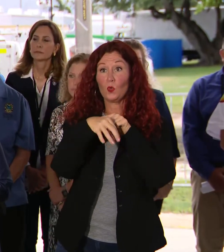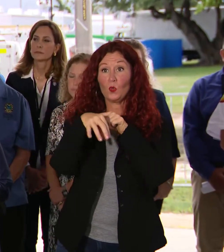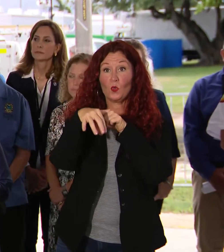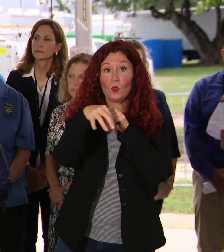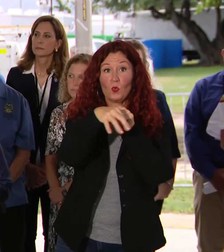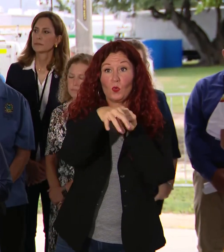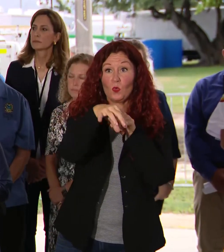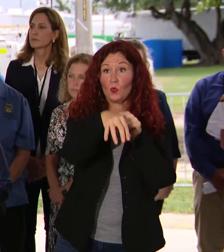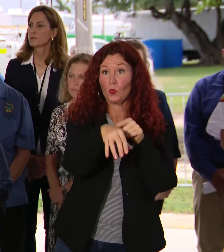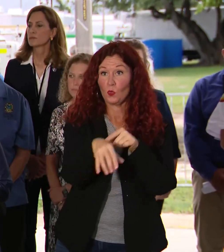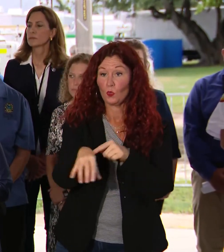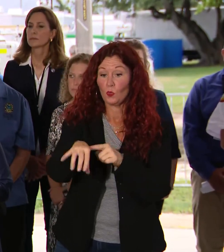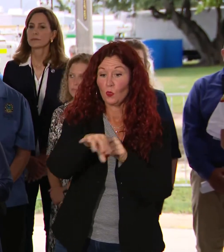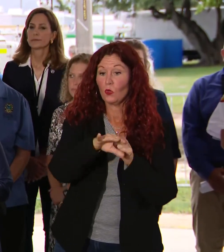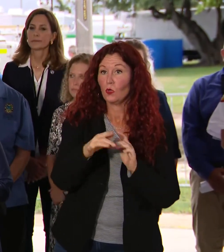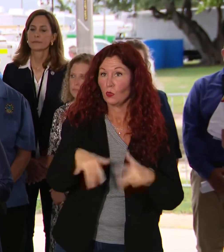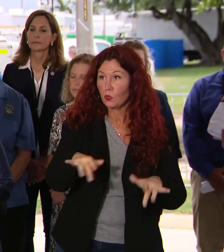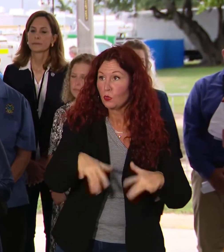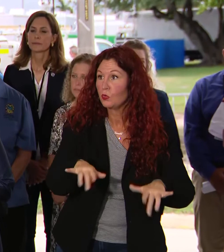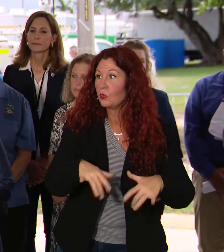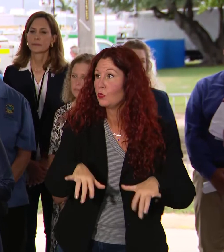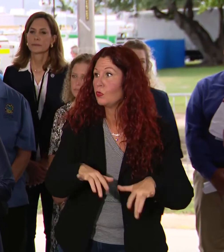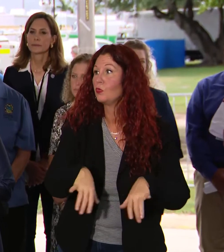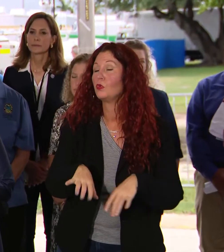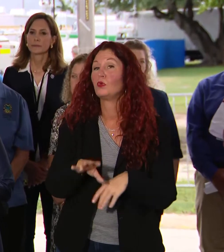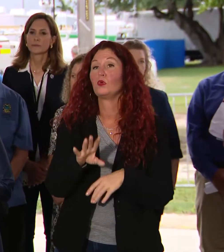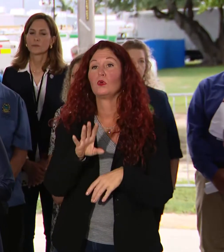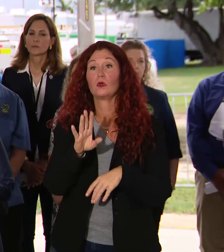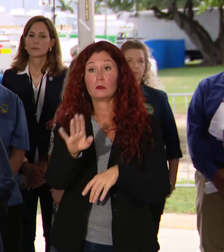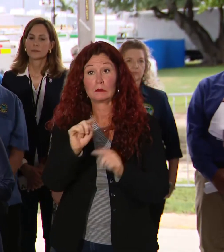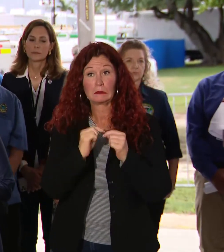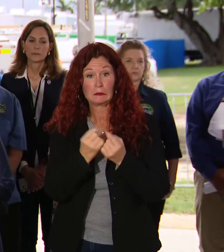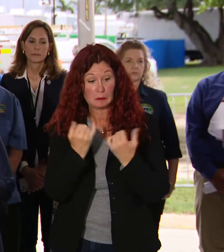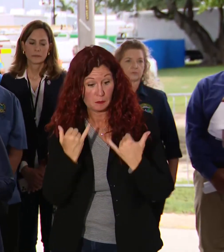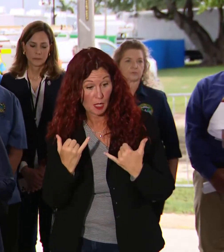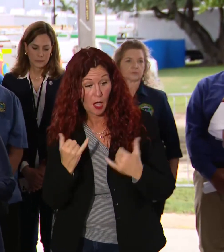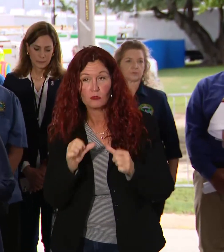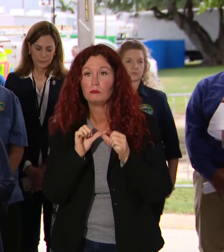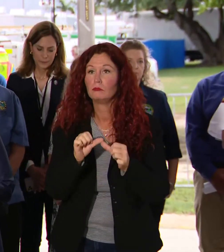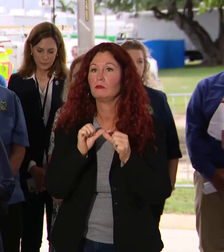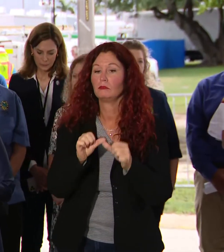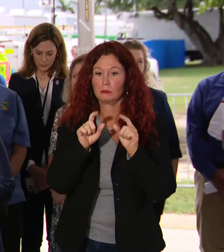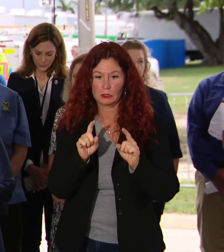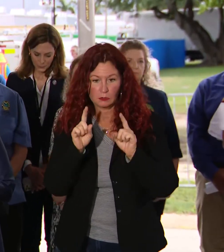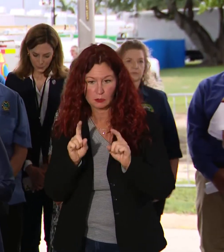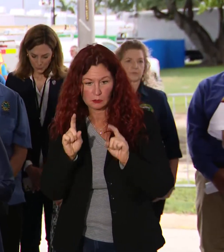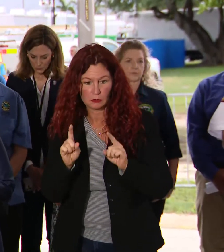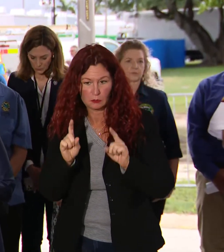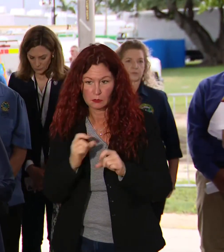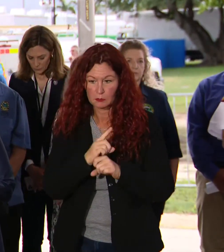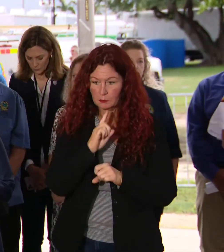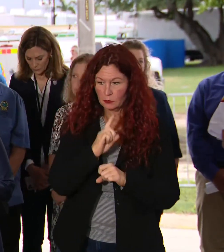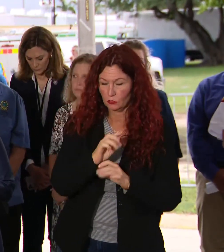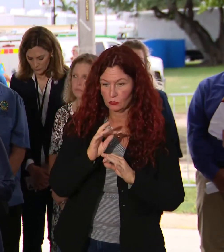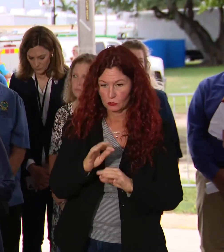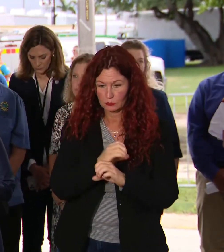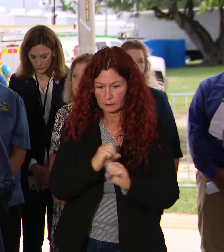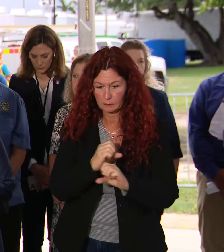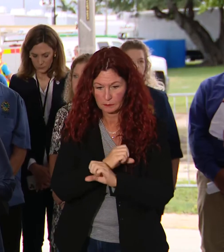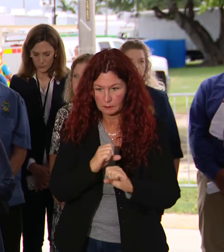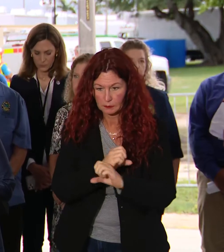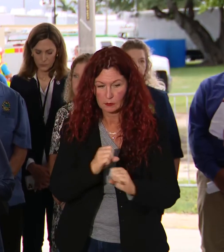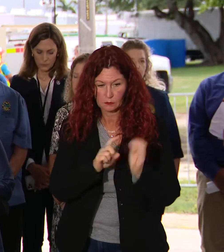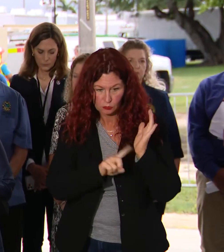doing ongoing testing and evaluation as we work to expand the search area as quickly as